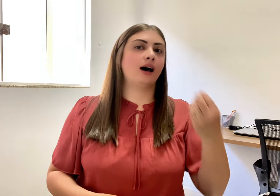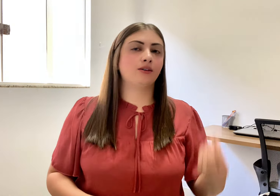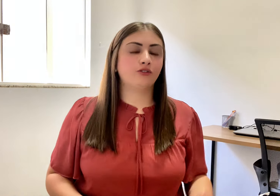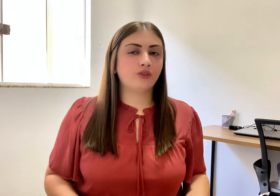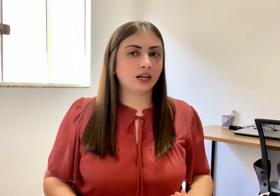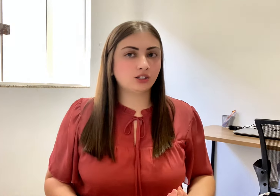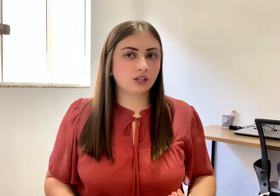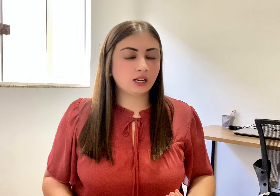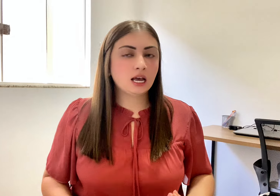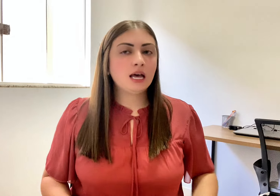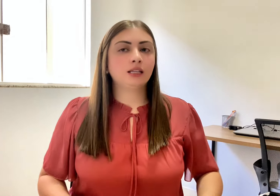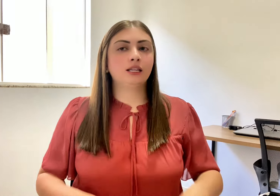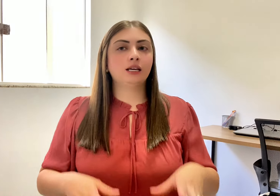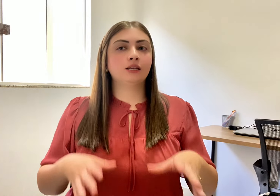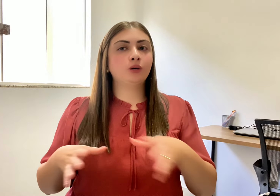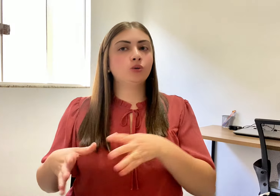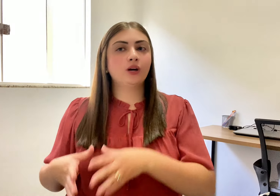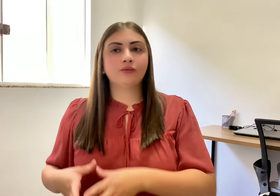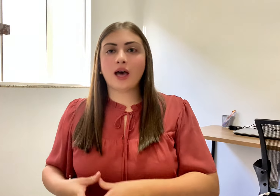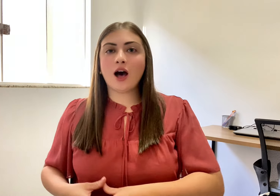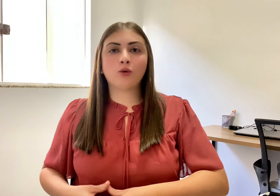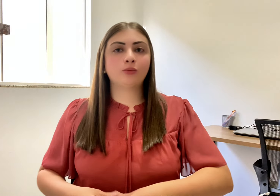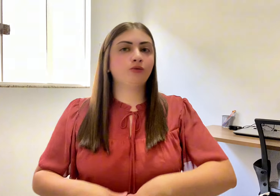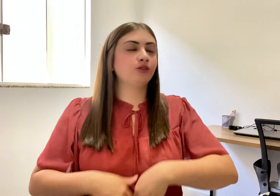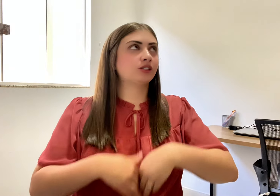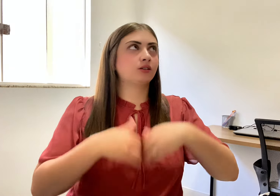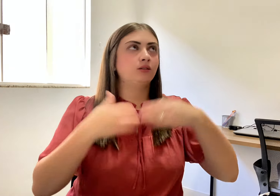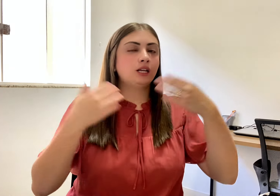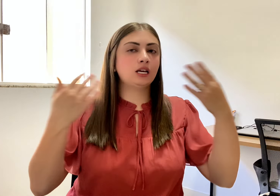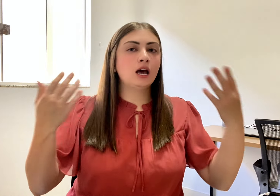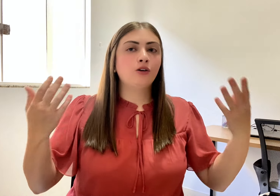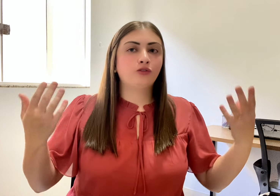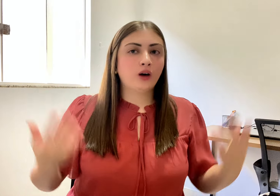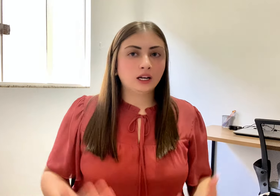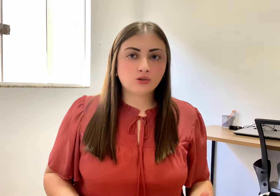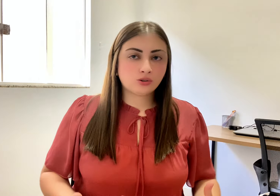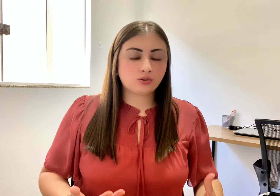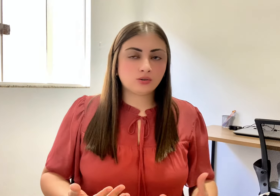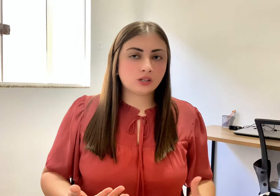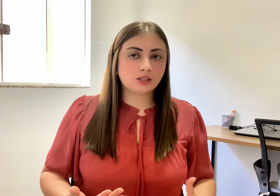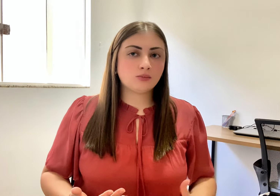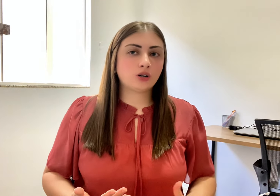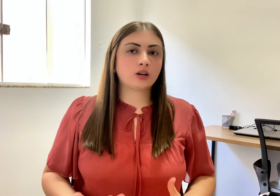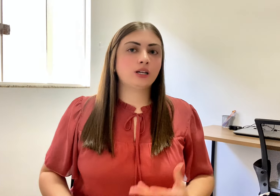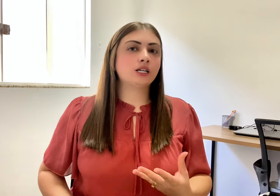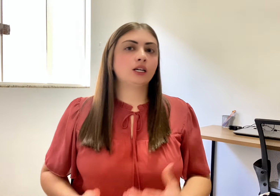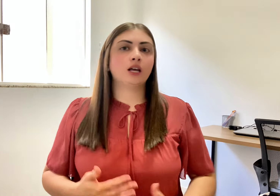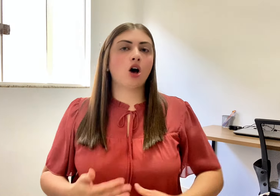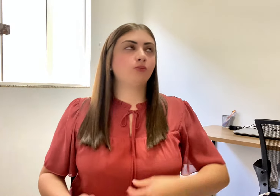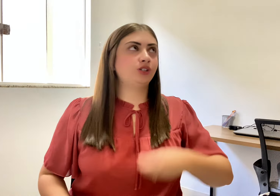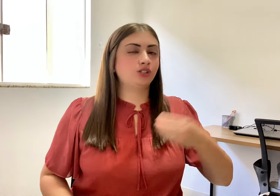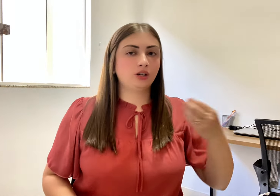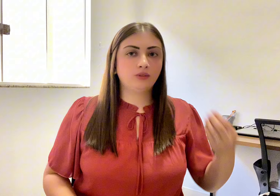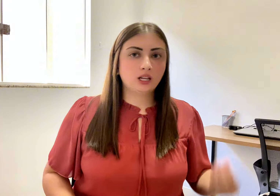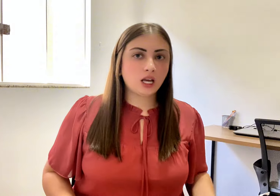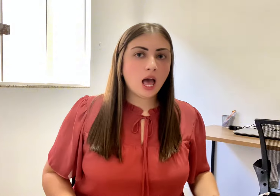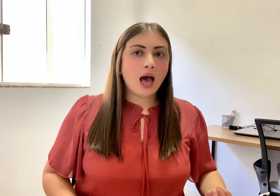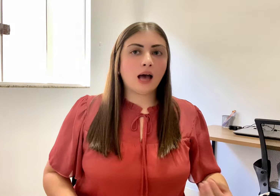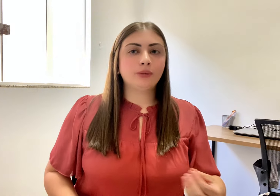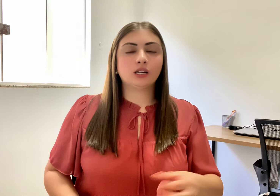achieve financially, the Money Wave helped me visually financial success more clearly and objectively. I began